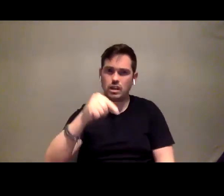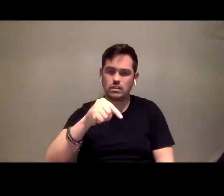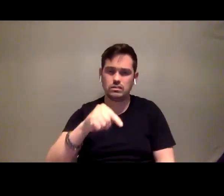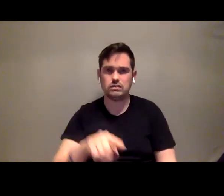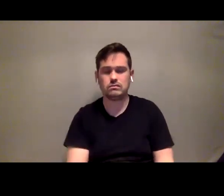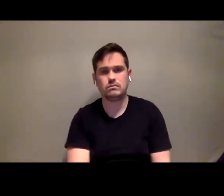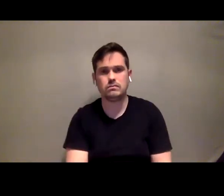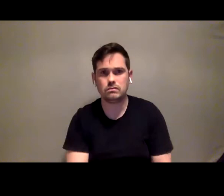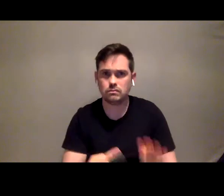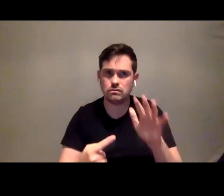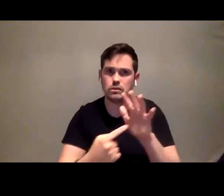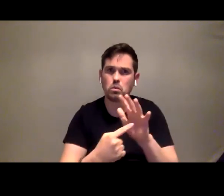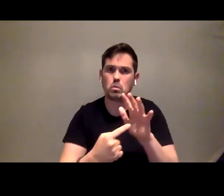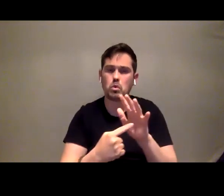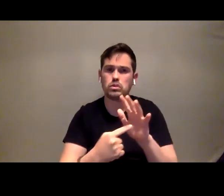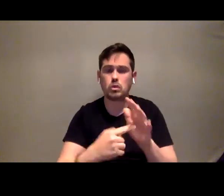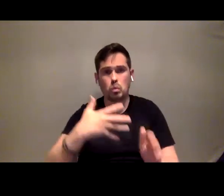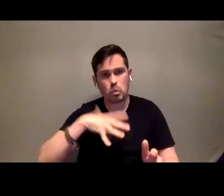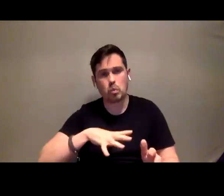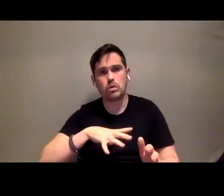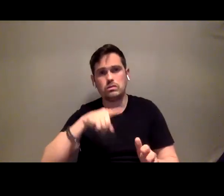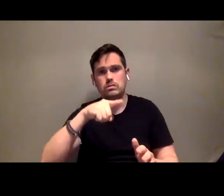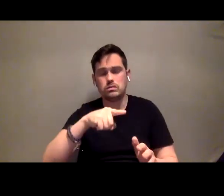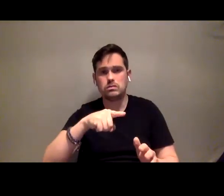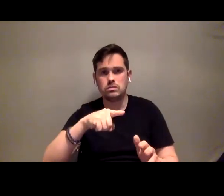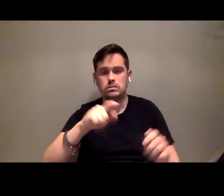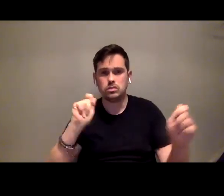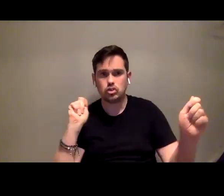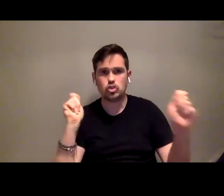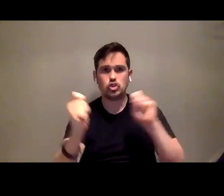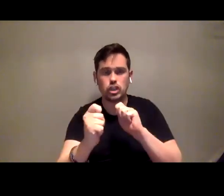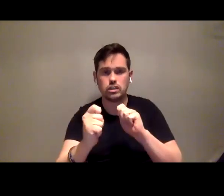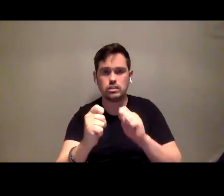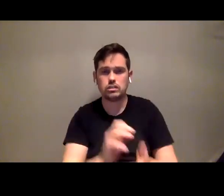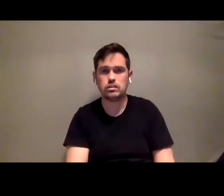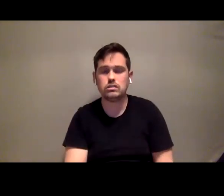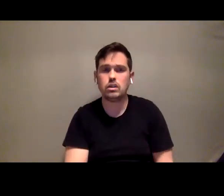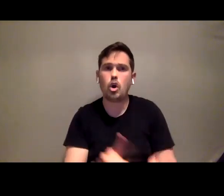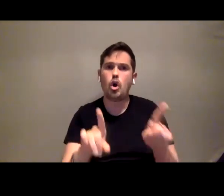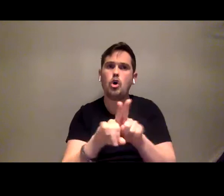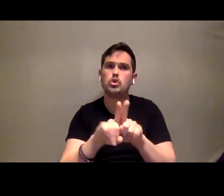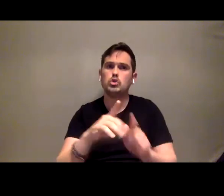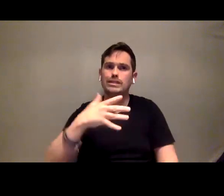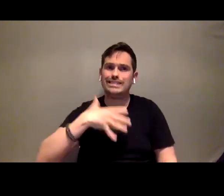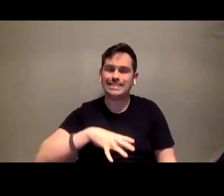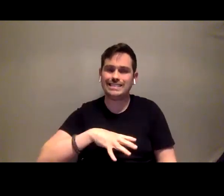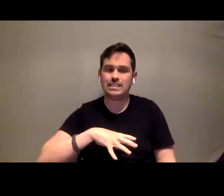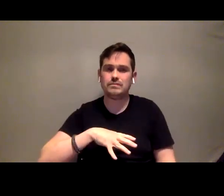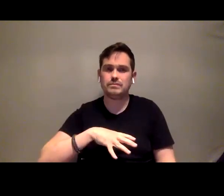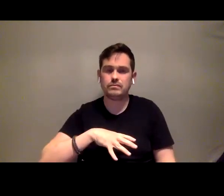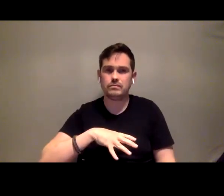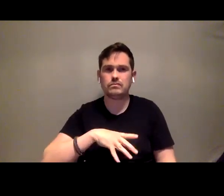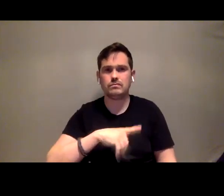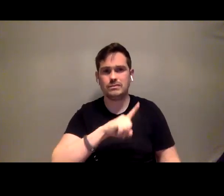to build a transformative Green New Deal. And also for that, we need cross-sector solidarity. A lot of us in different